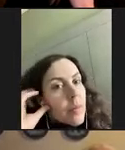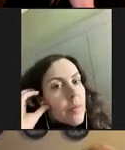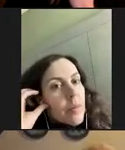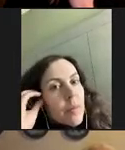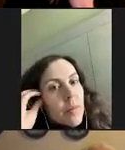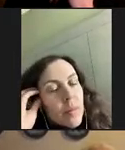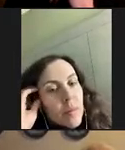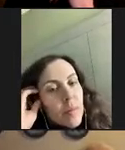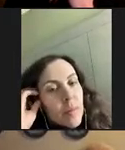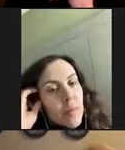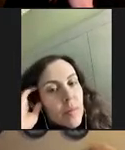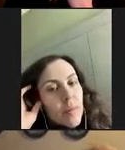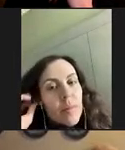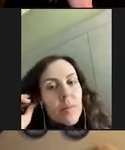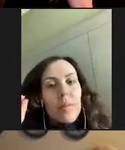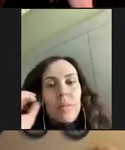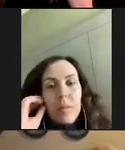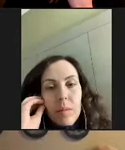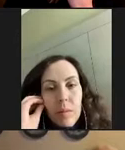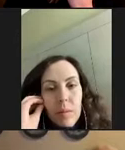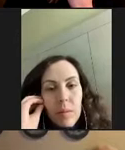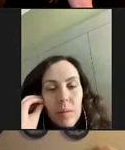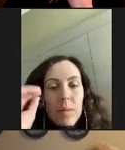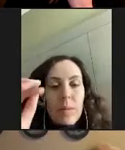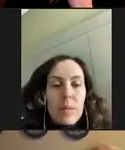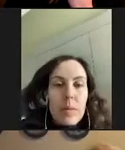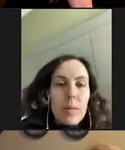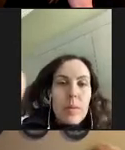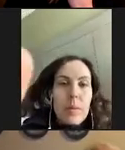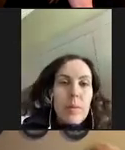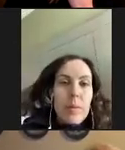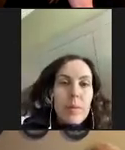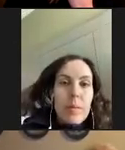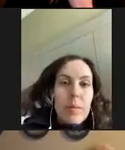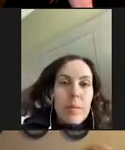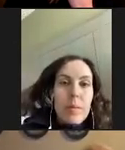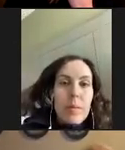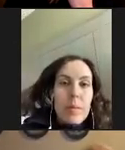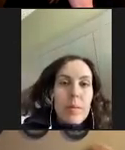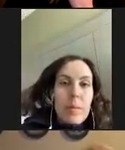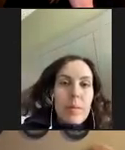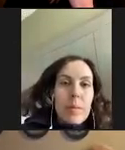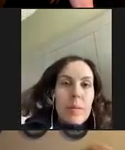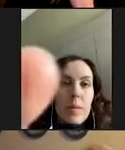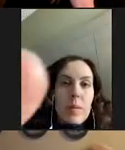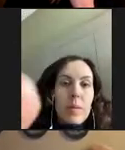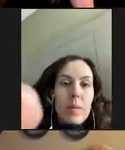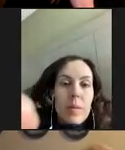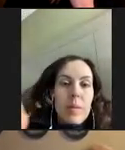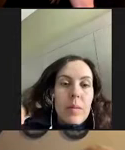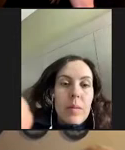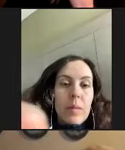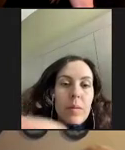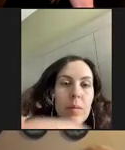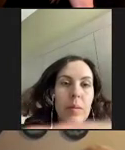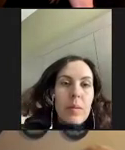best communicate with you? So talking to the student, we could find out what that process is. Do you have any hearing? And how well does it